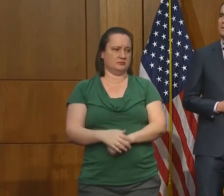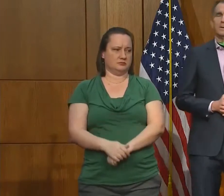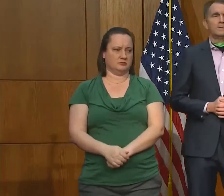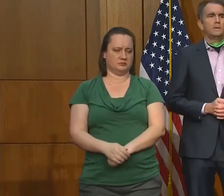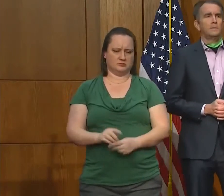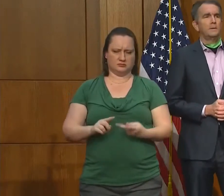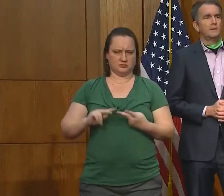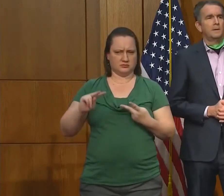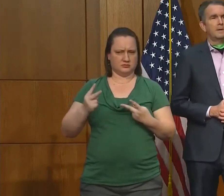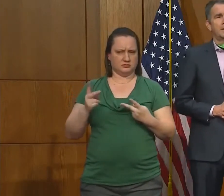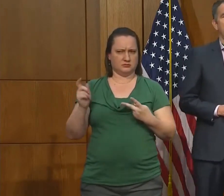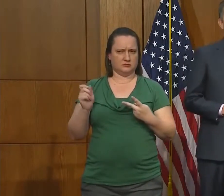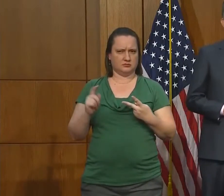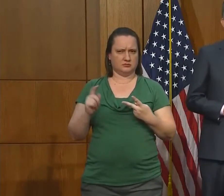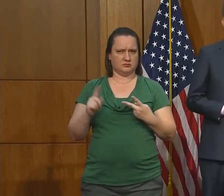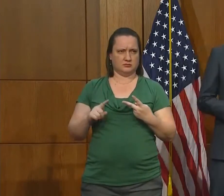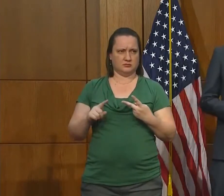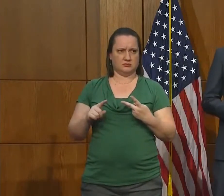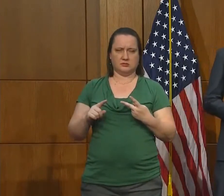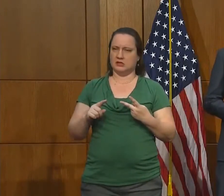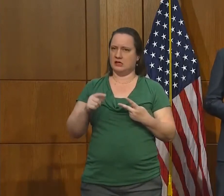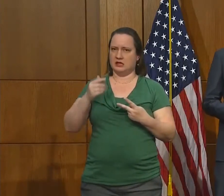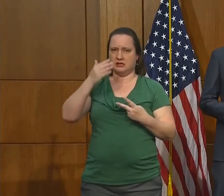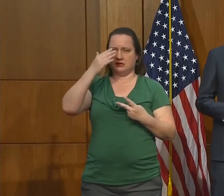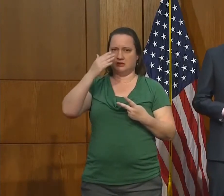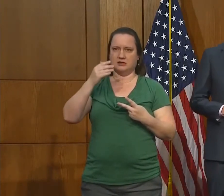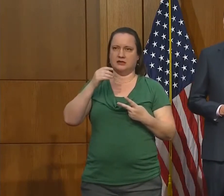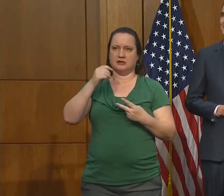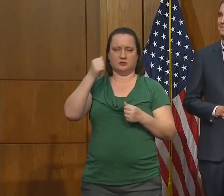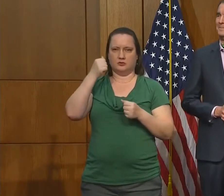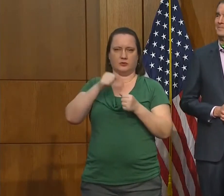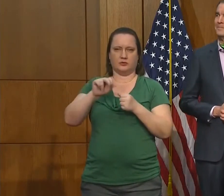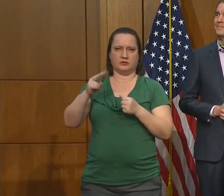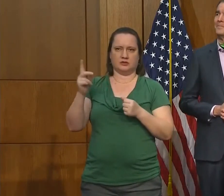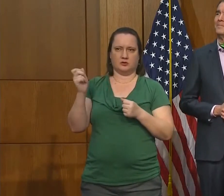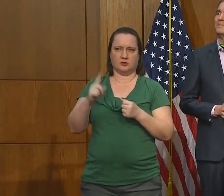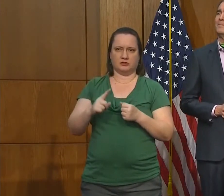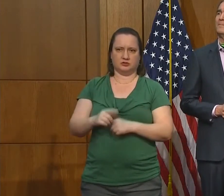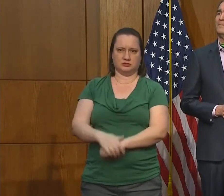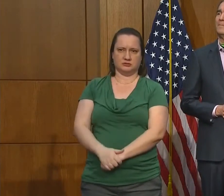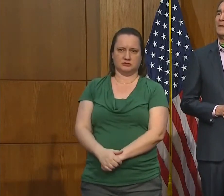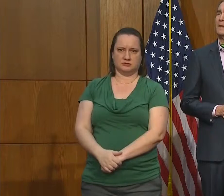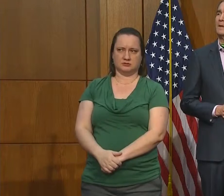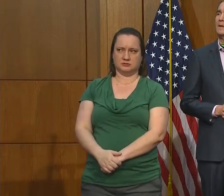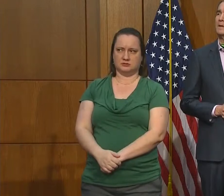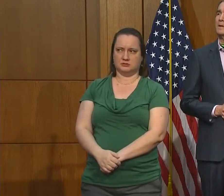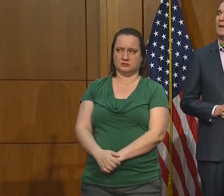What was the second question? If you could, I can't recall the second question.